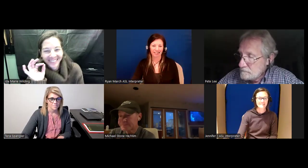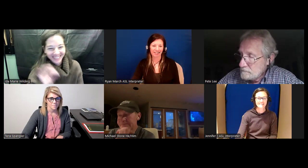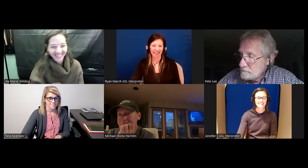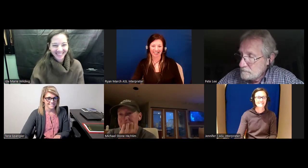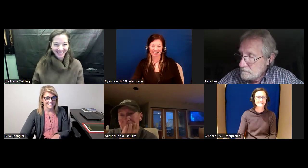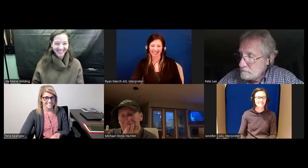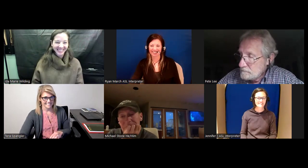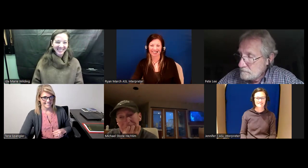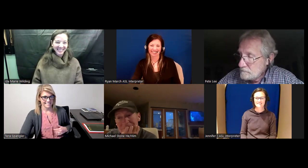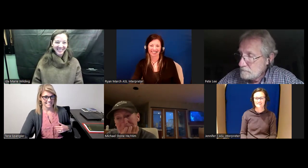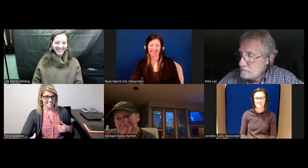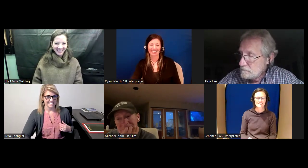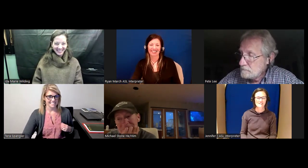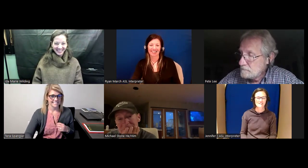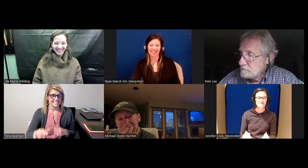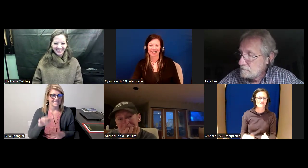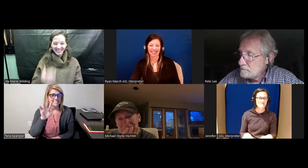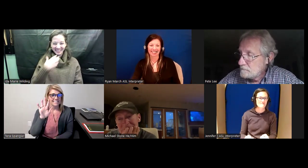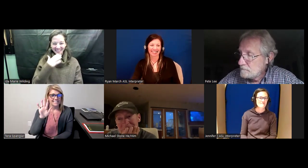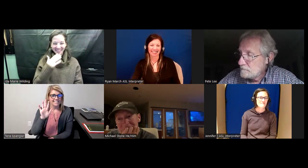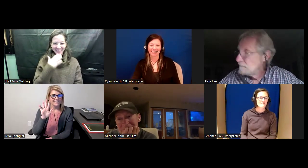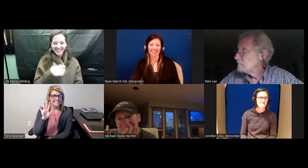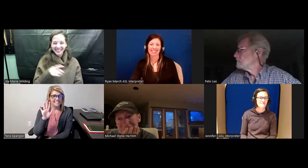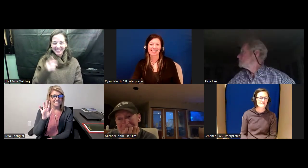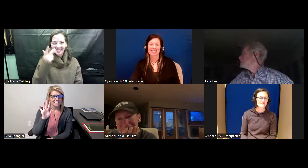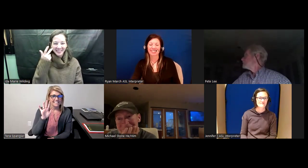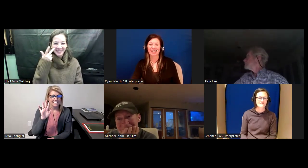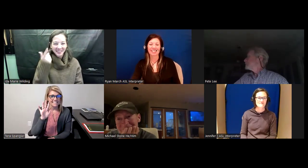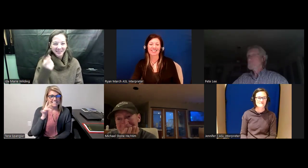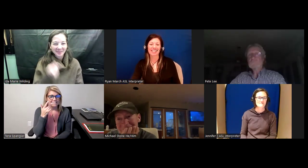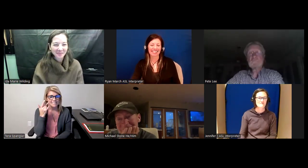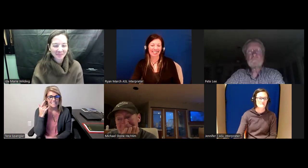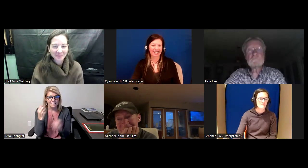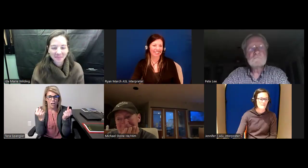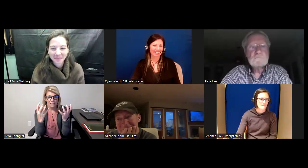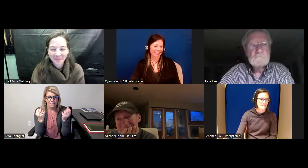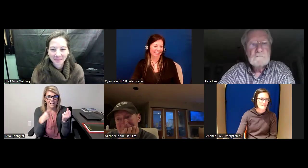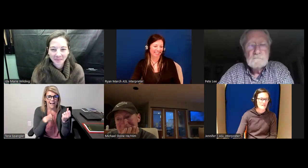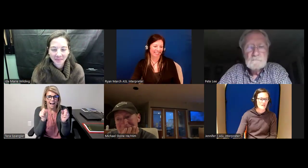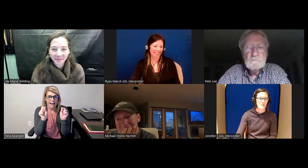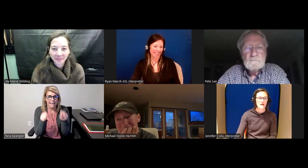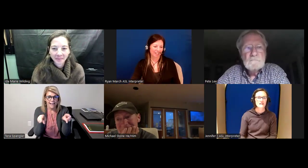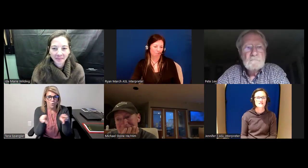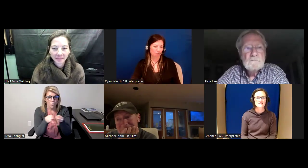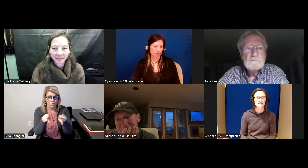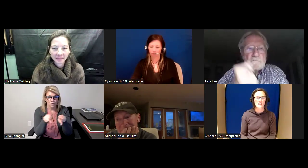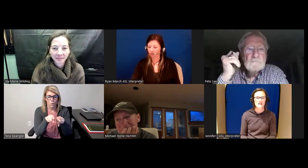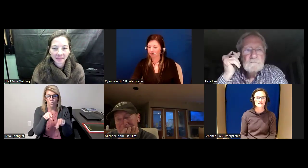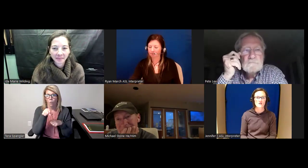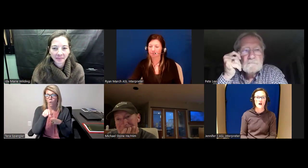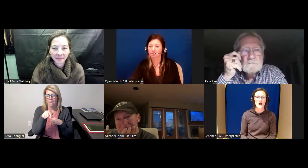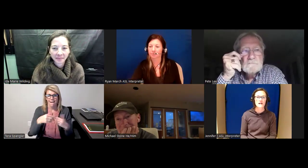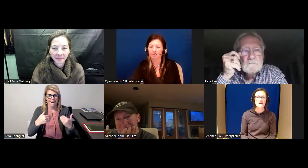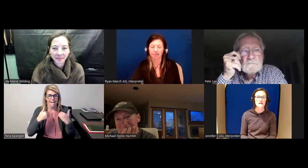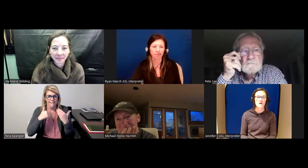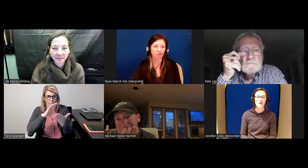Perfect. Okay. All right. Good. Thank you. Yes, Tara. Yes, this is Tara.